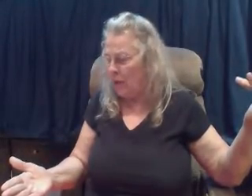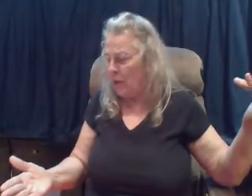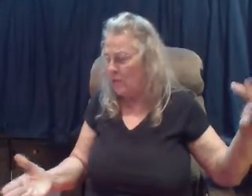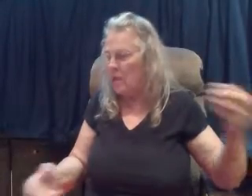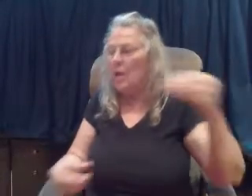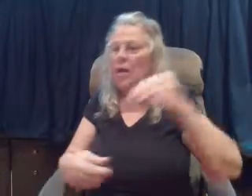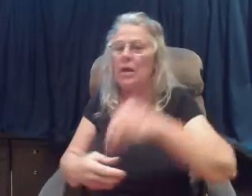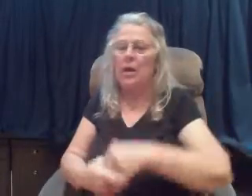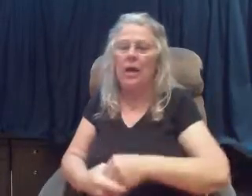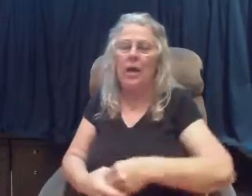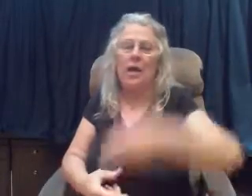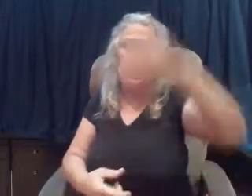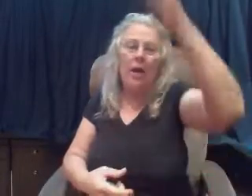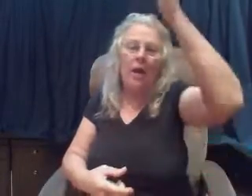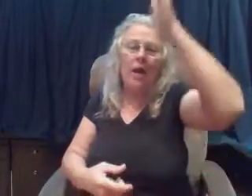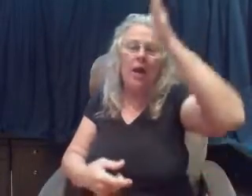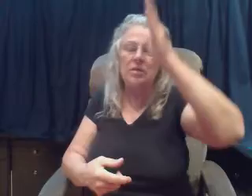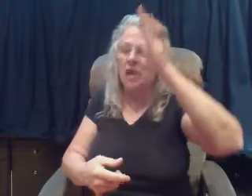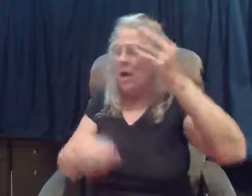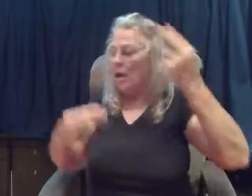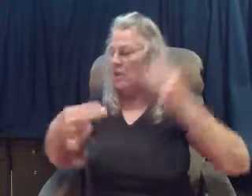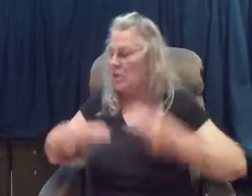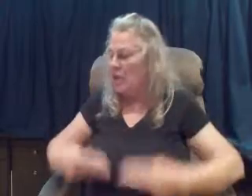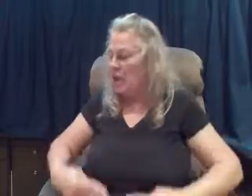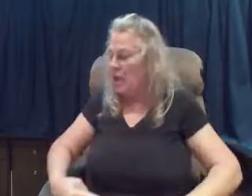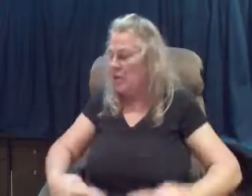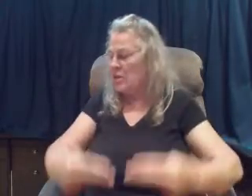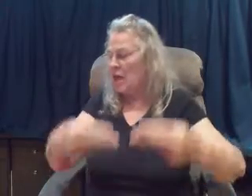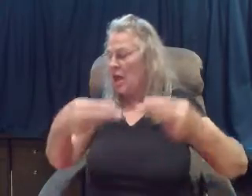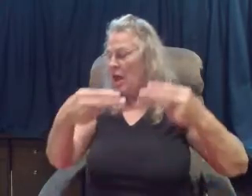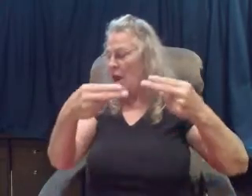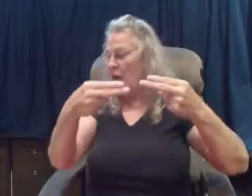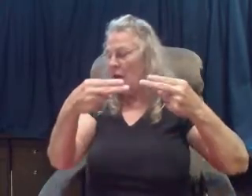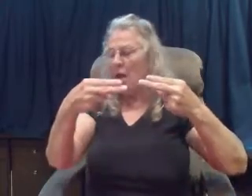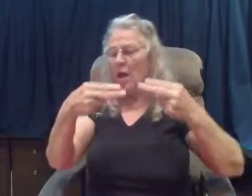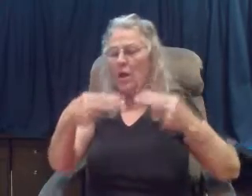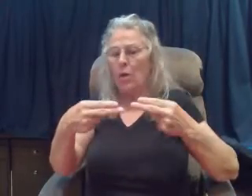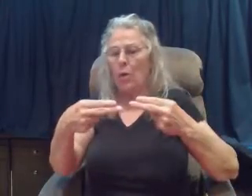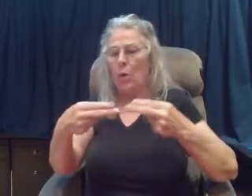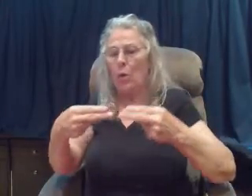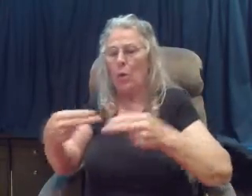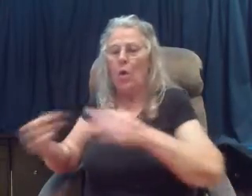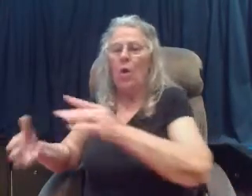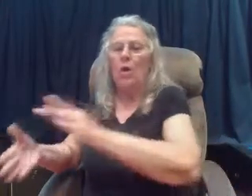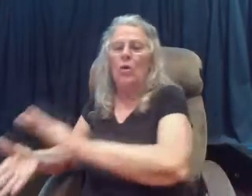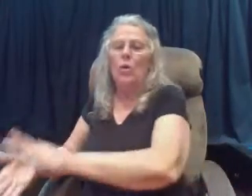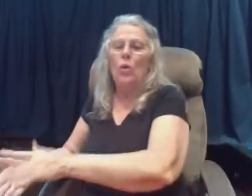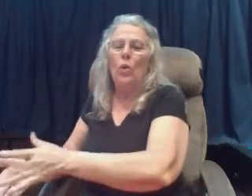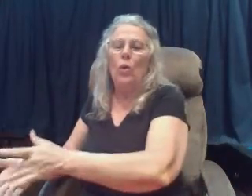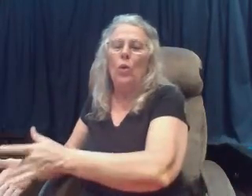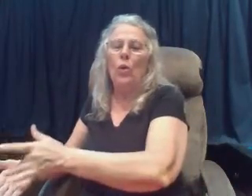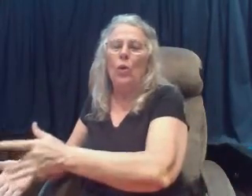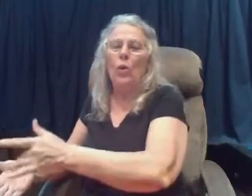Glorious in excelsis Deo.